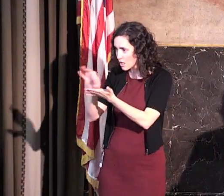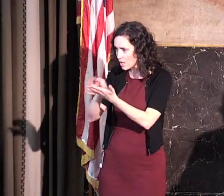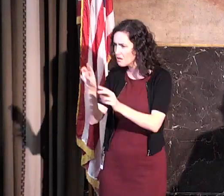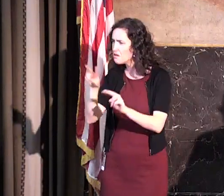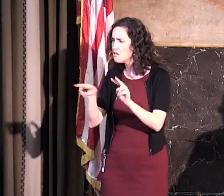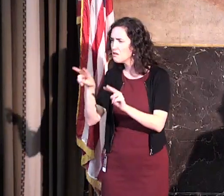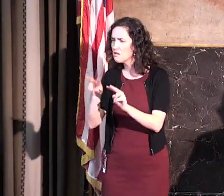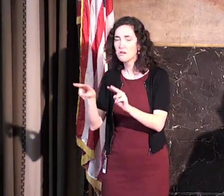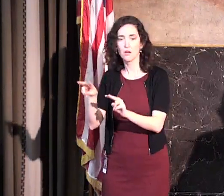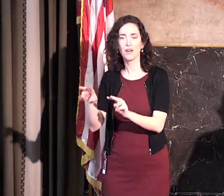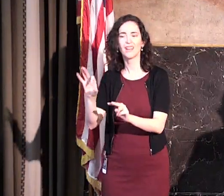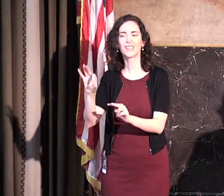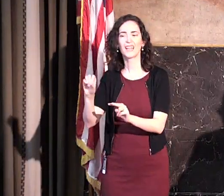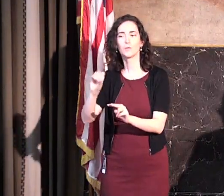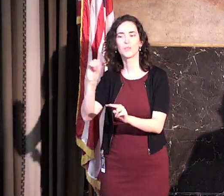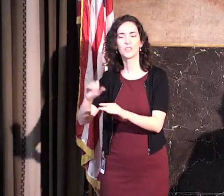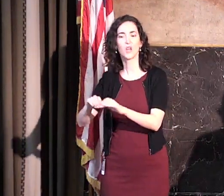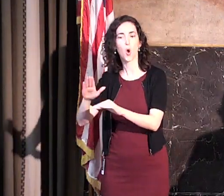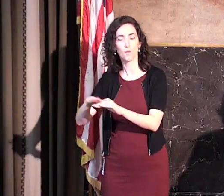fully preventable.